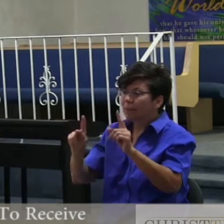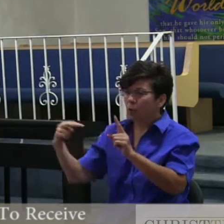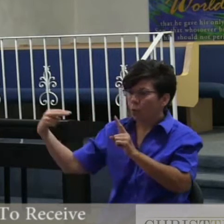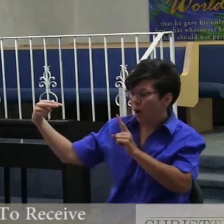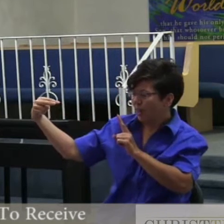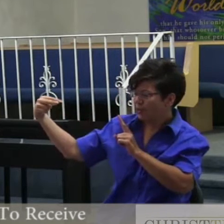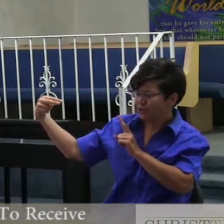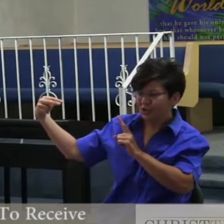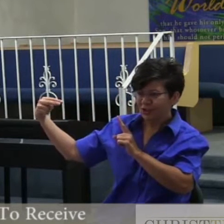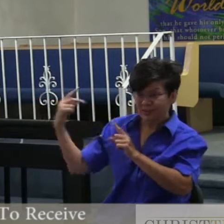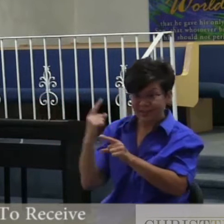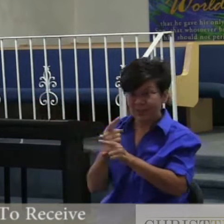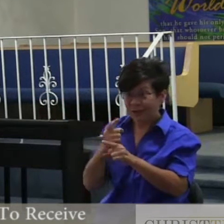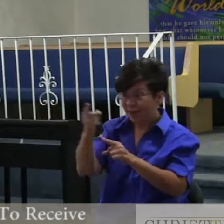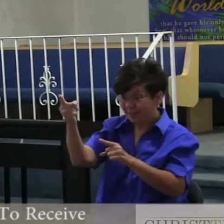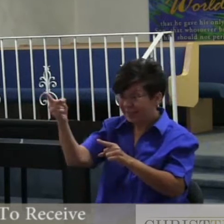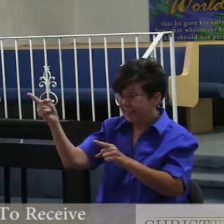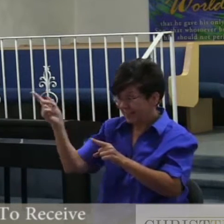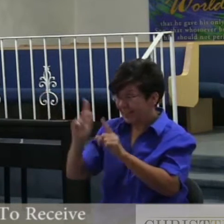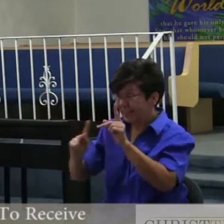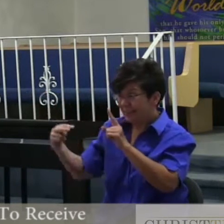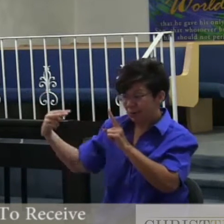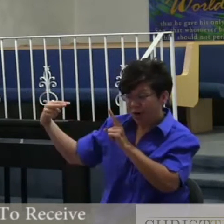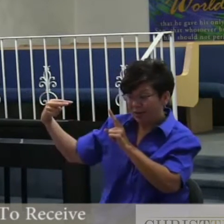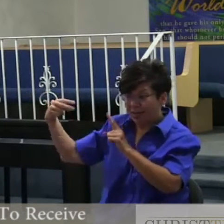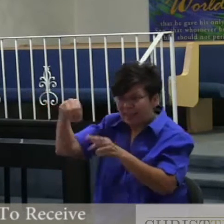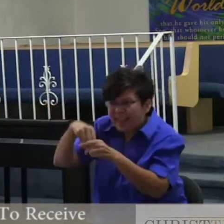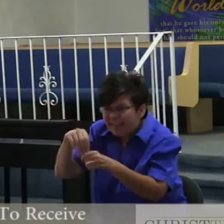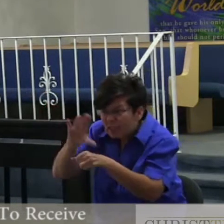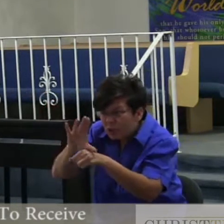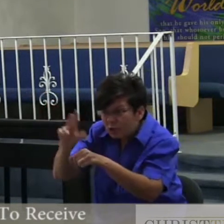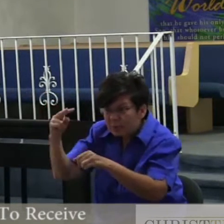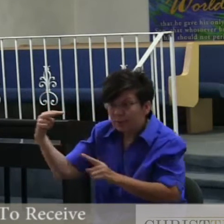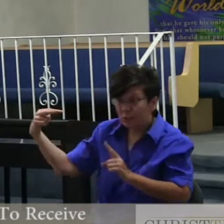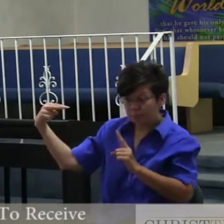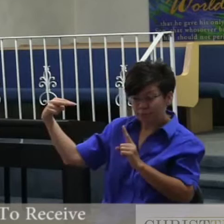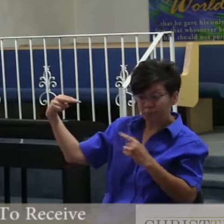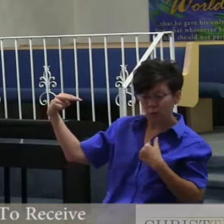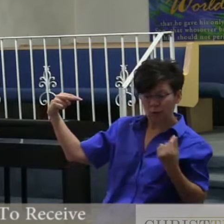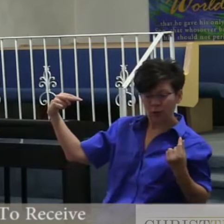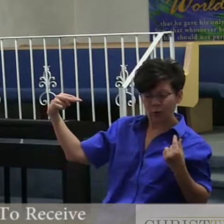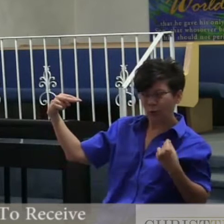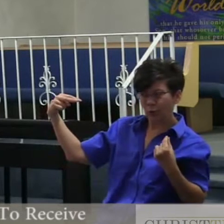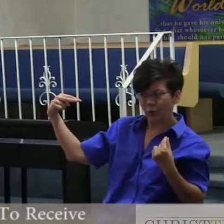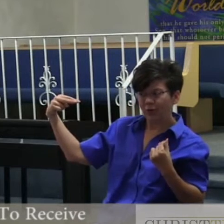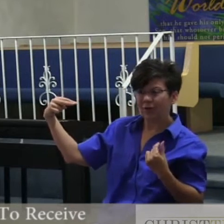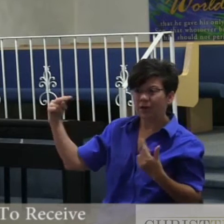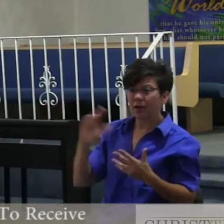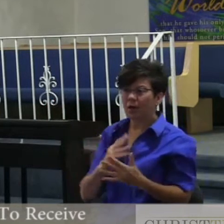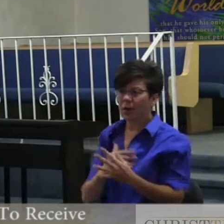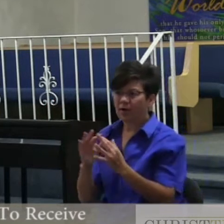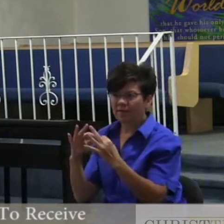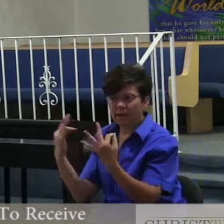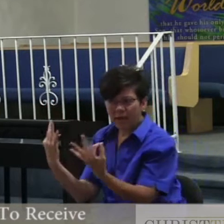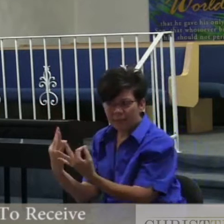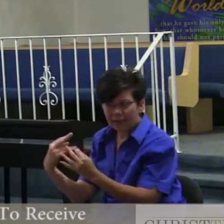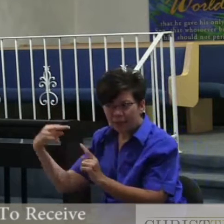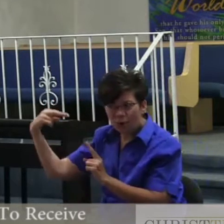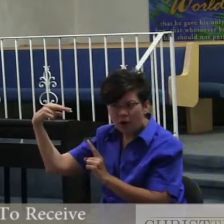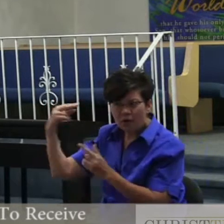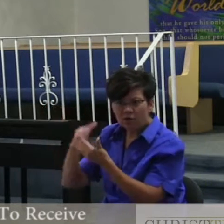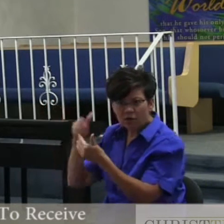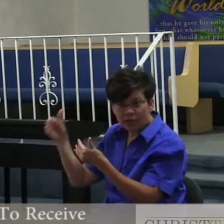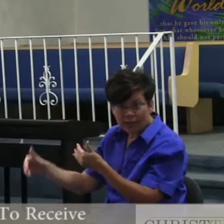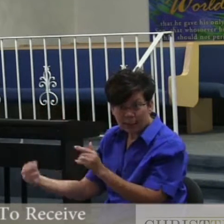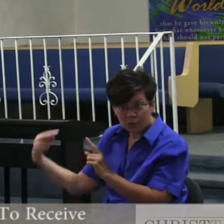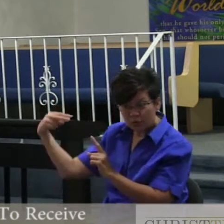right? Even in people in the church are watching us. Our family, our